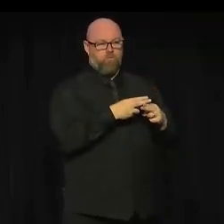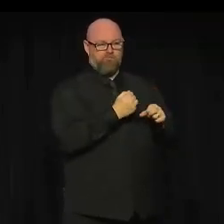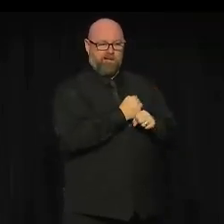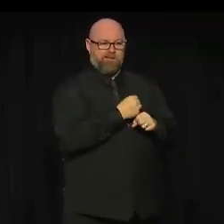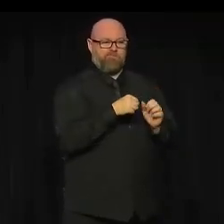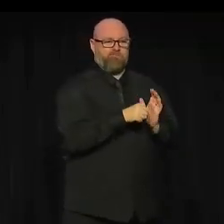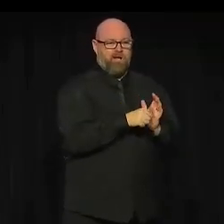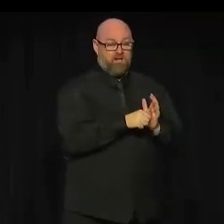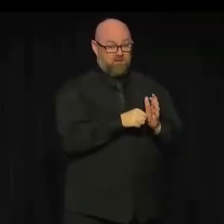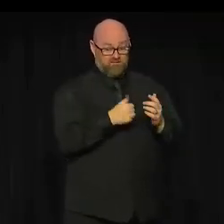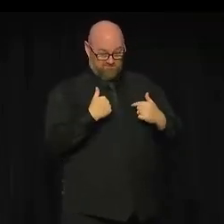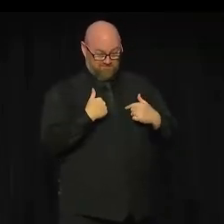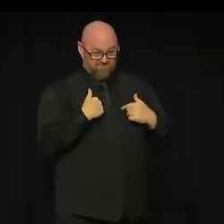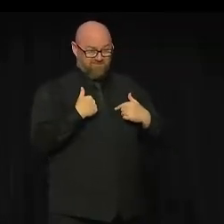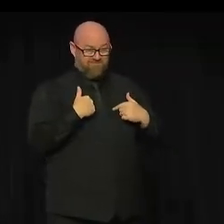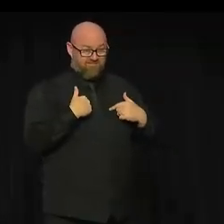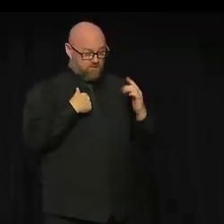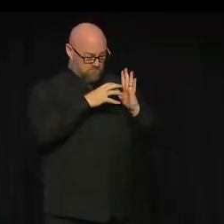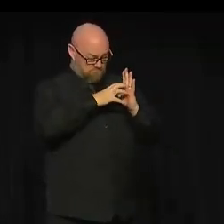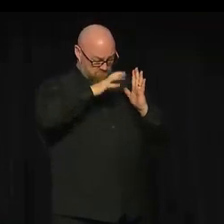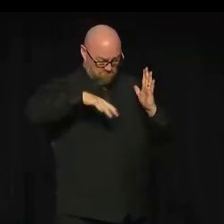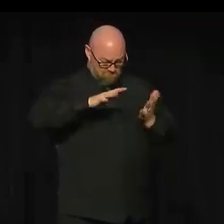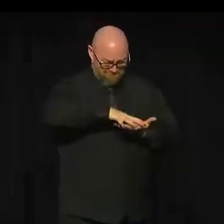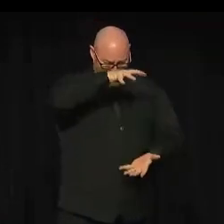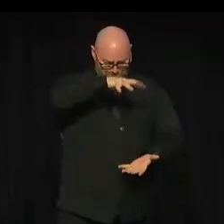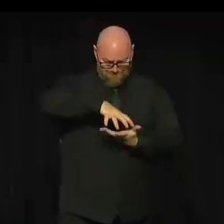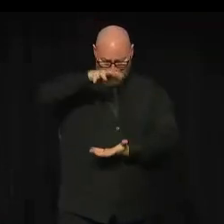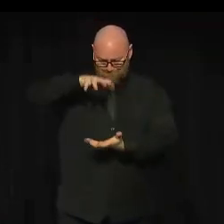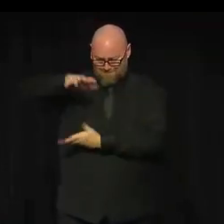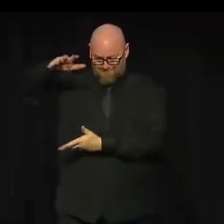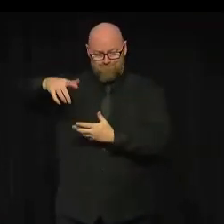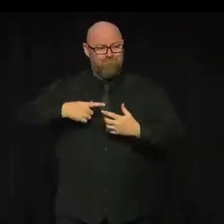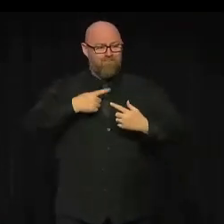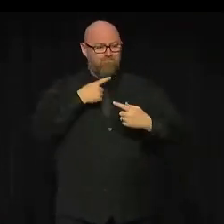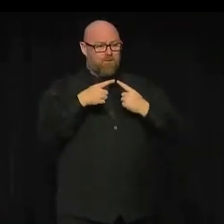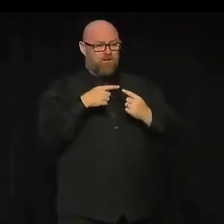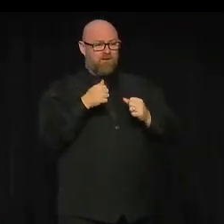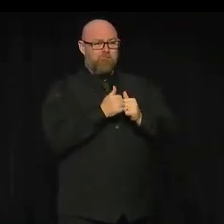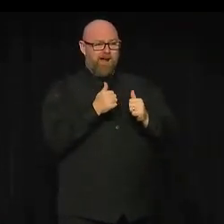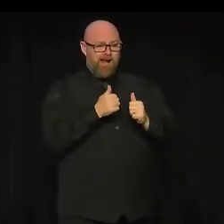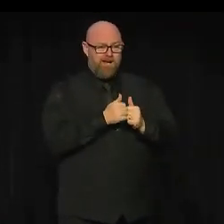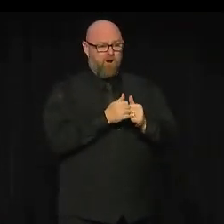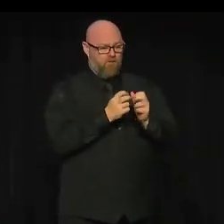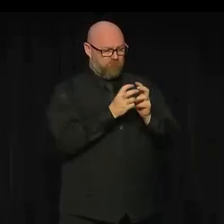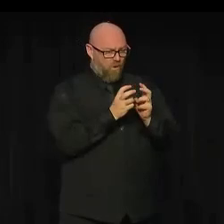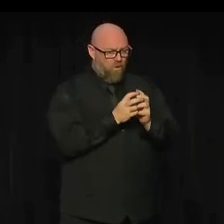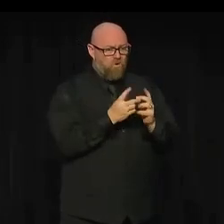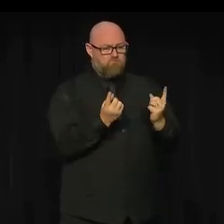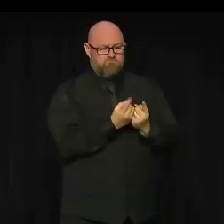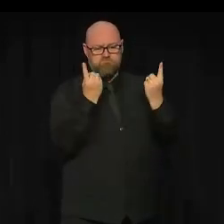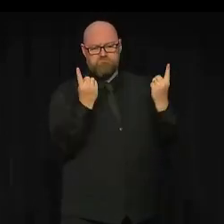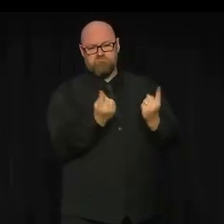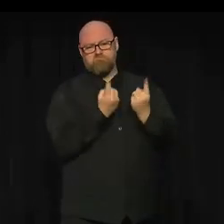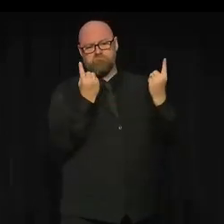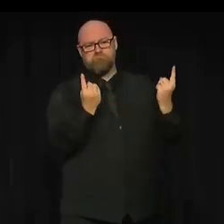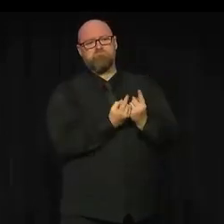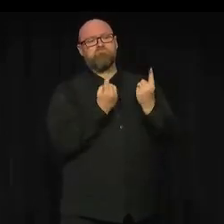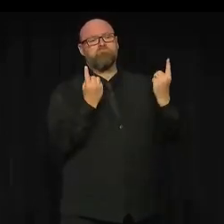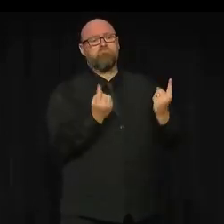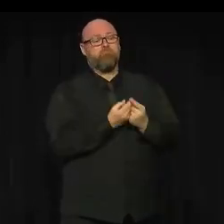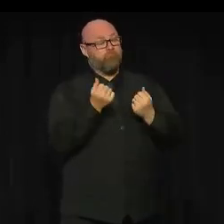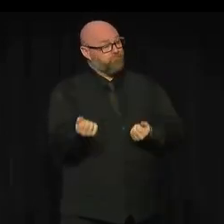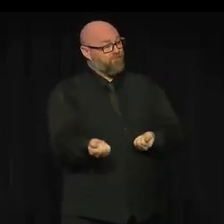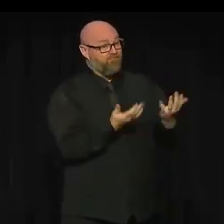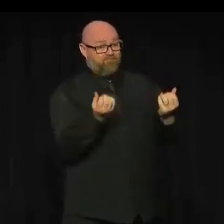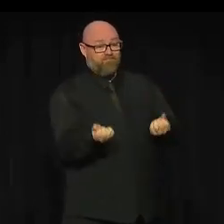had a whole desk of binder folders filled with Facebook posts from activists that were